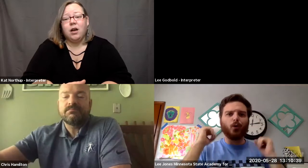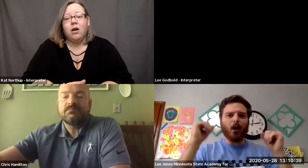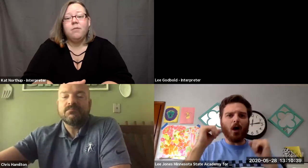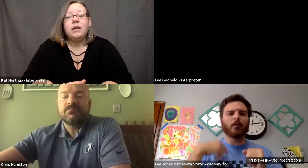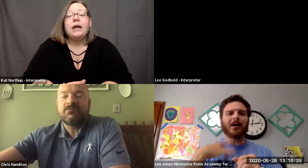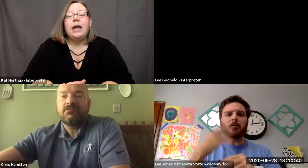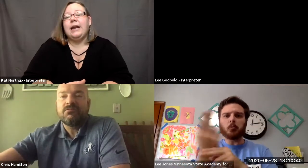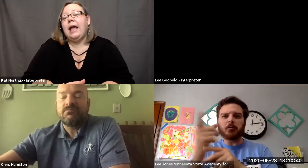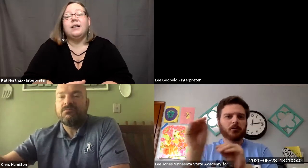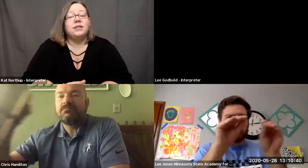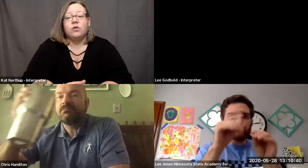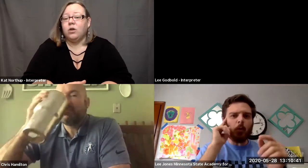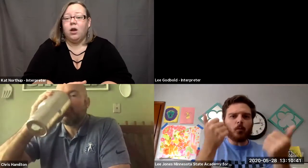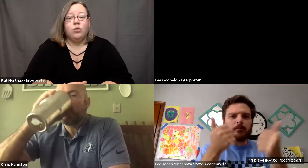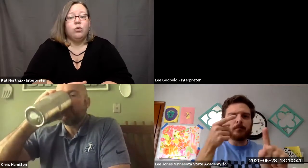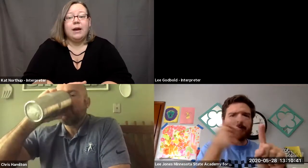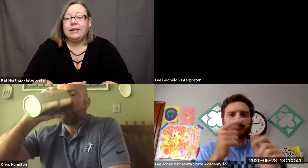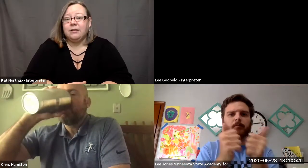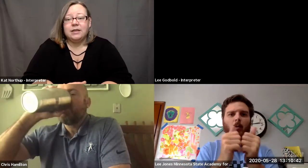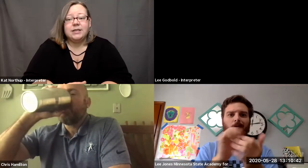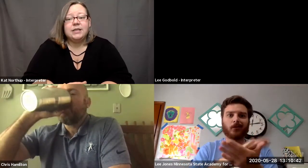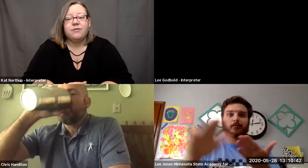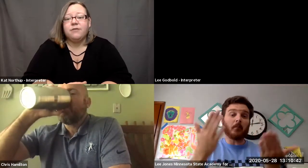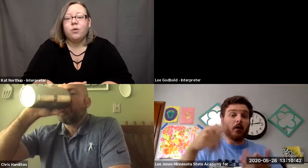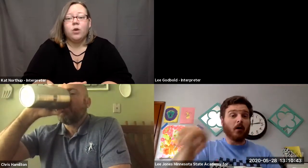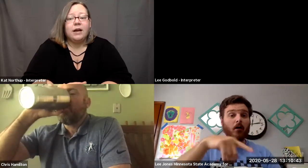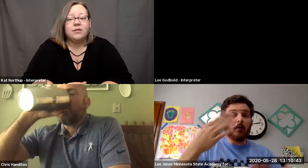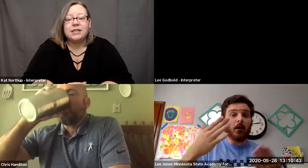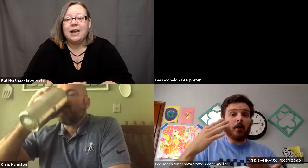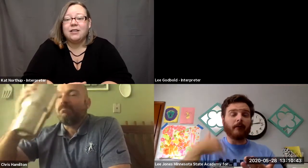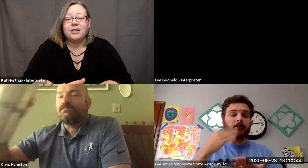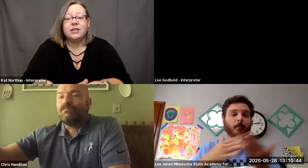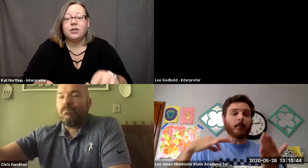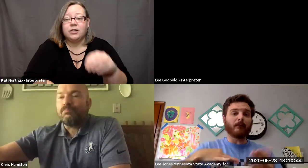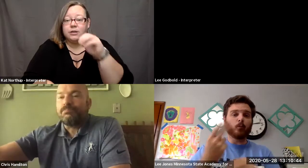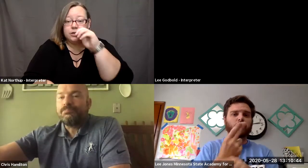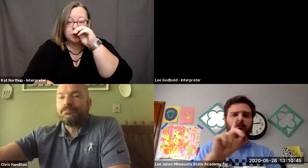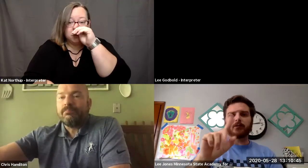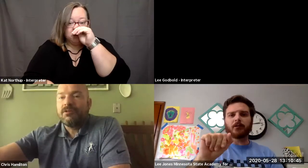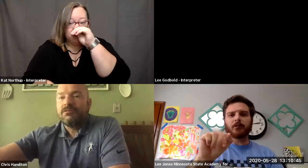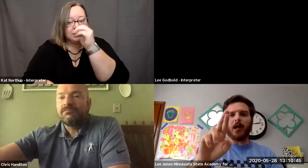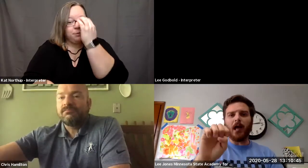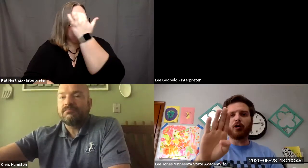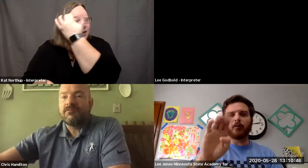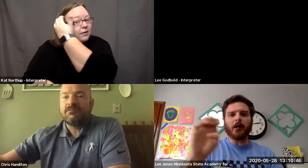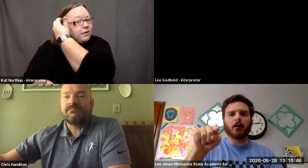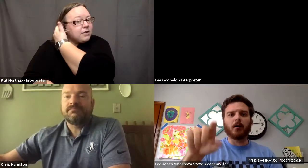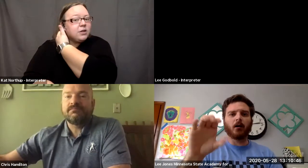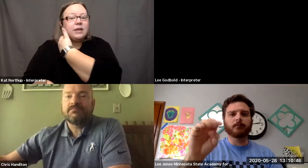darebee.com, and it has a great list of different workouts that athletes could do and participate in. So again,